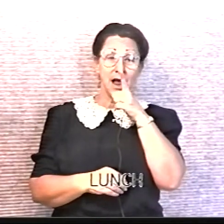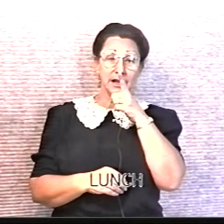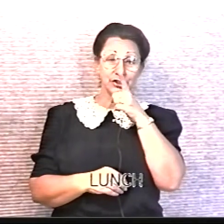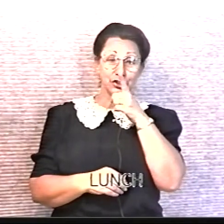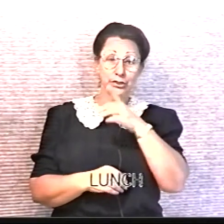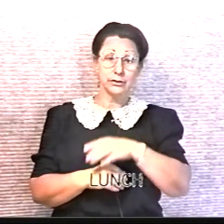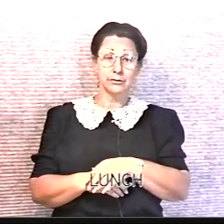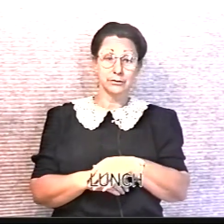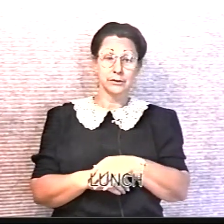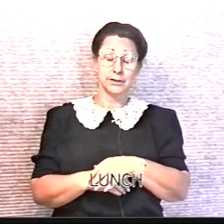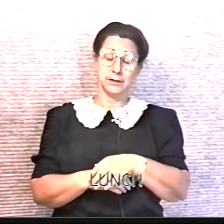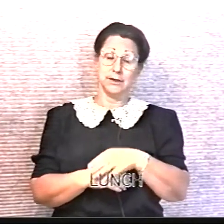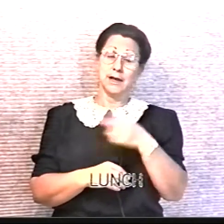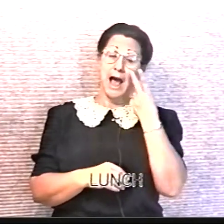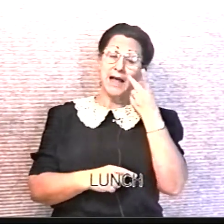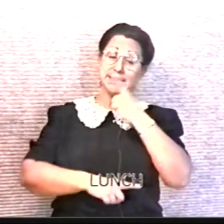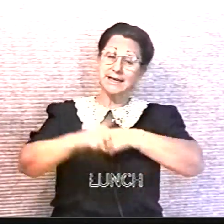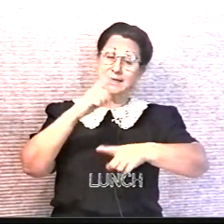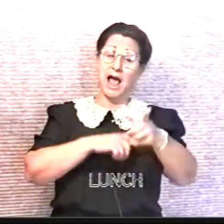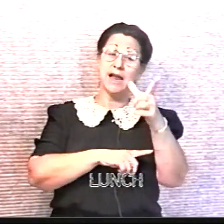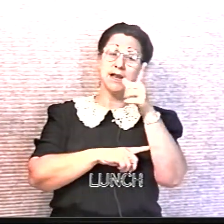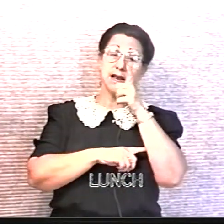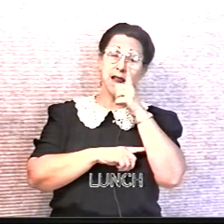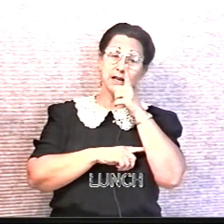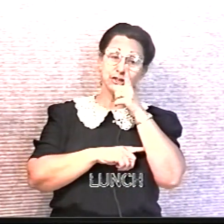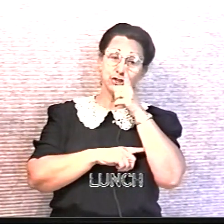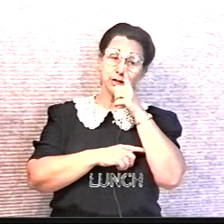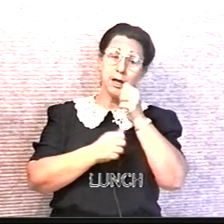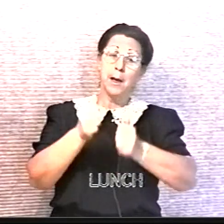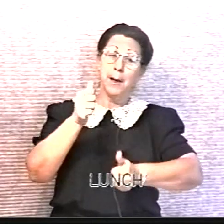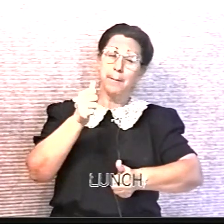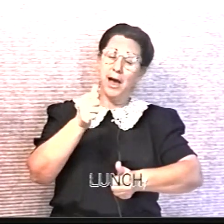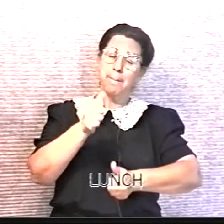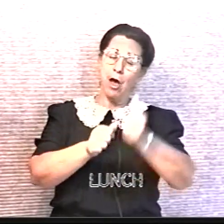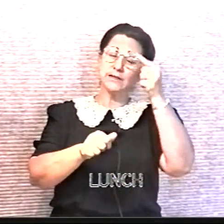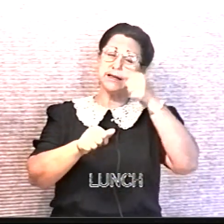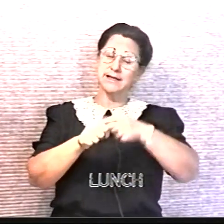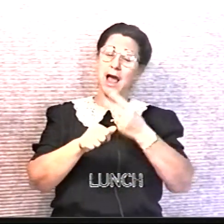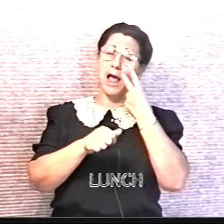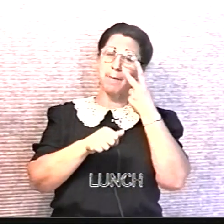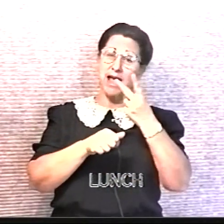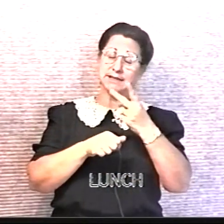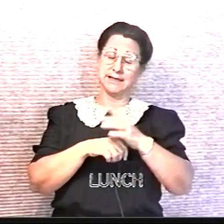Lunch. I see signed lunch, but most of the time I see